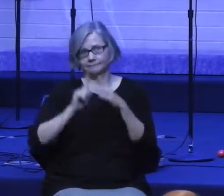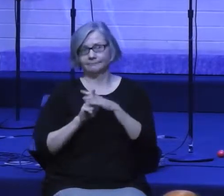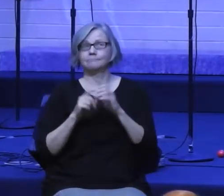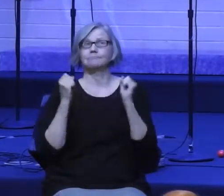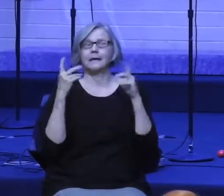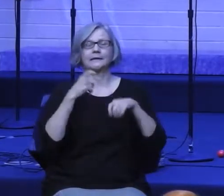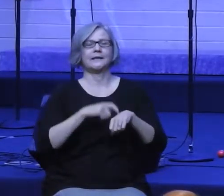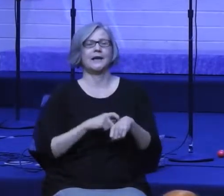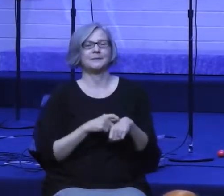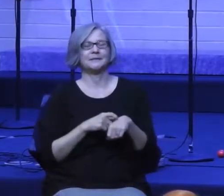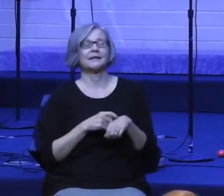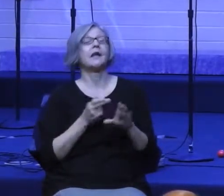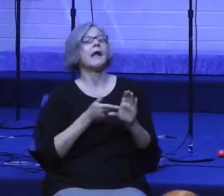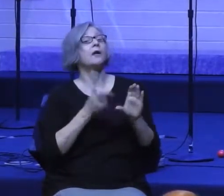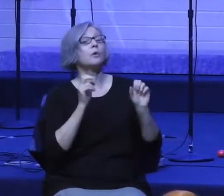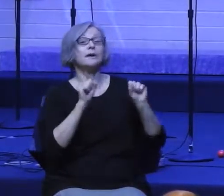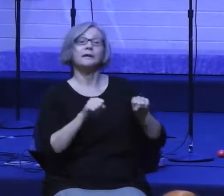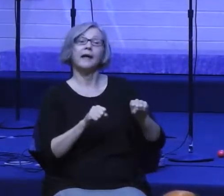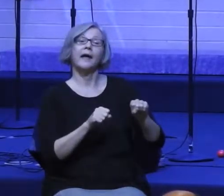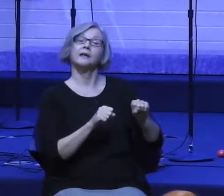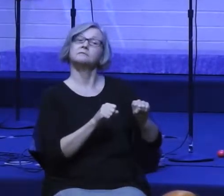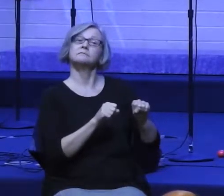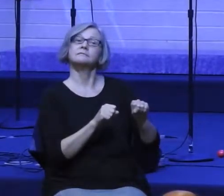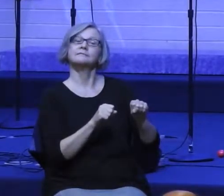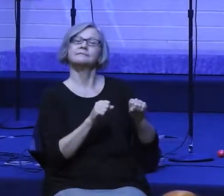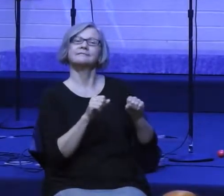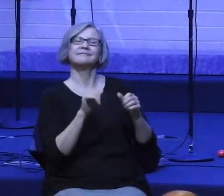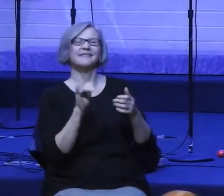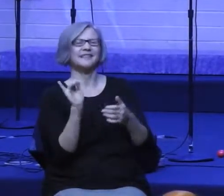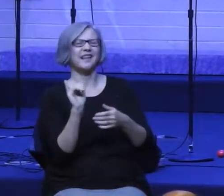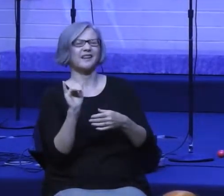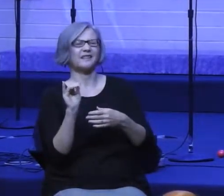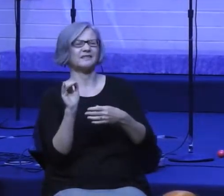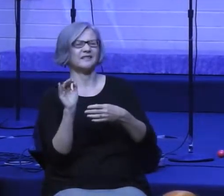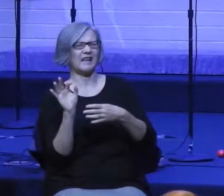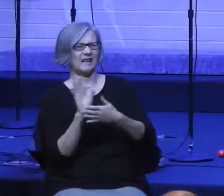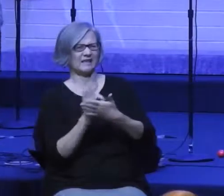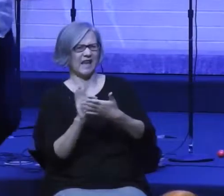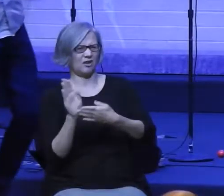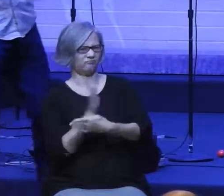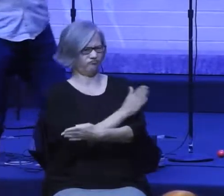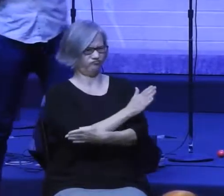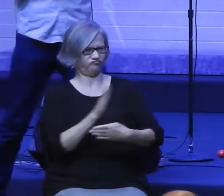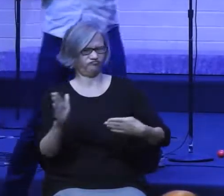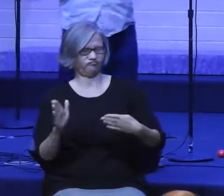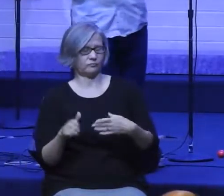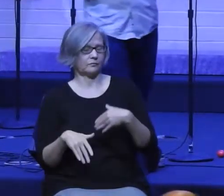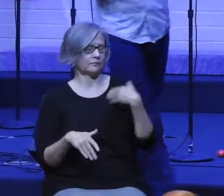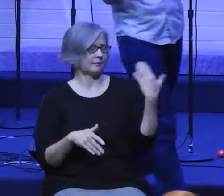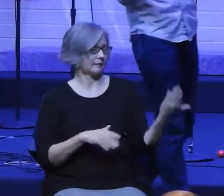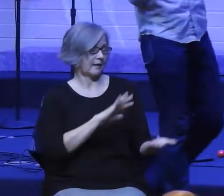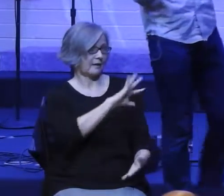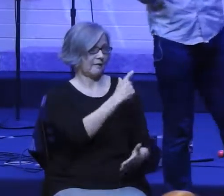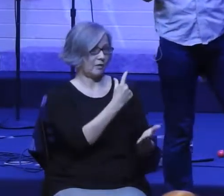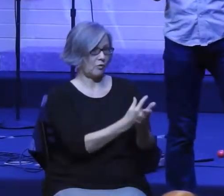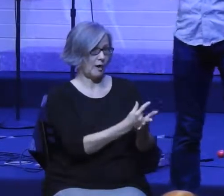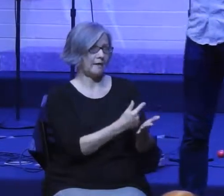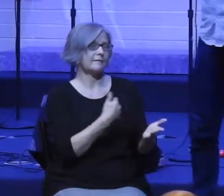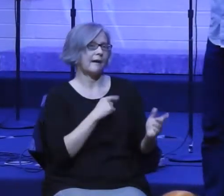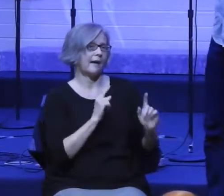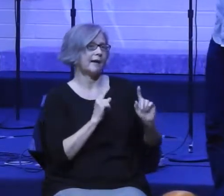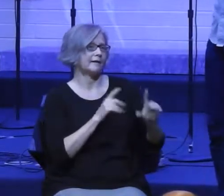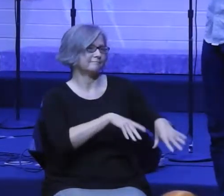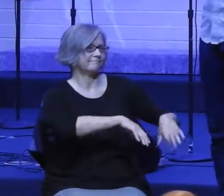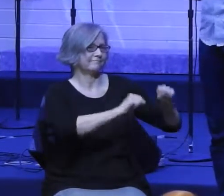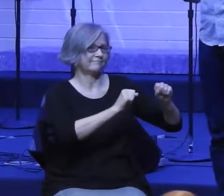life. And quitting can happen kind of on a skate, right? So over here in fifth grade, I was in